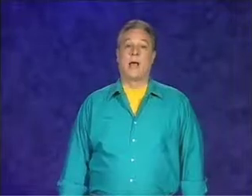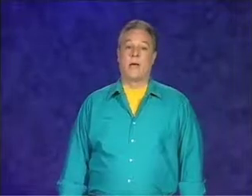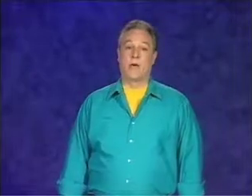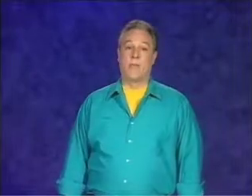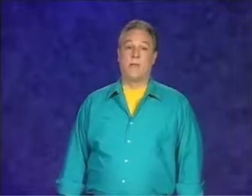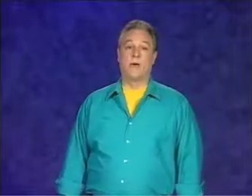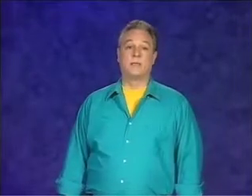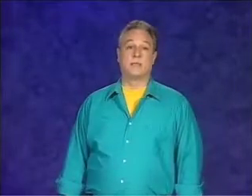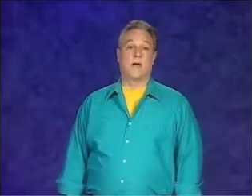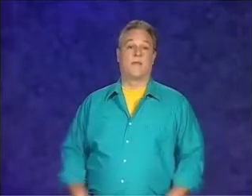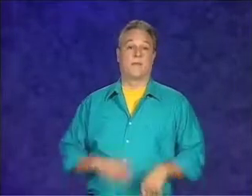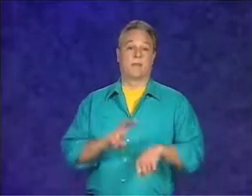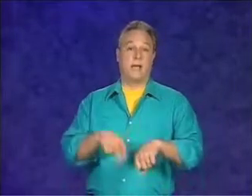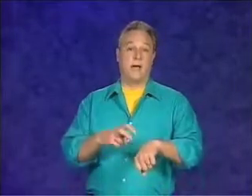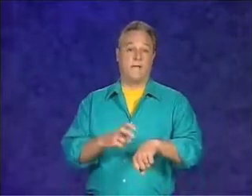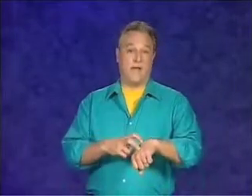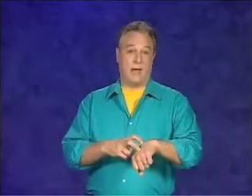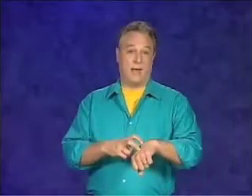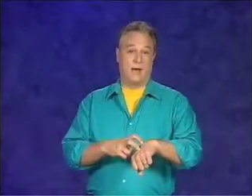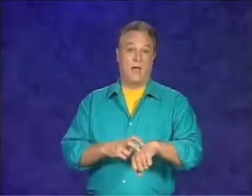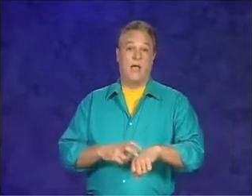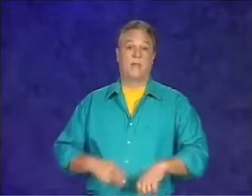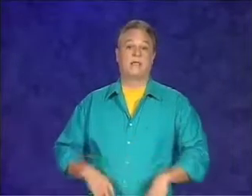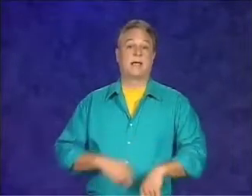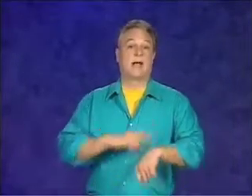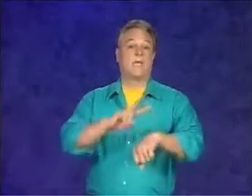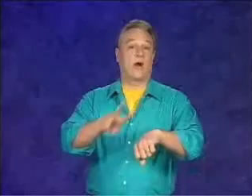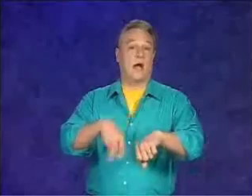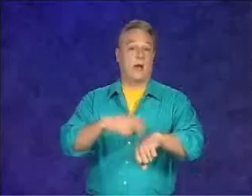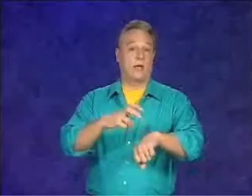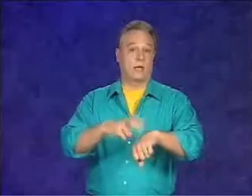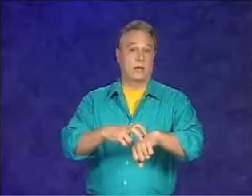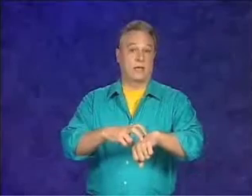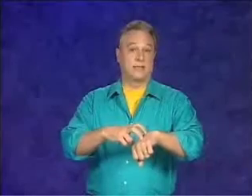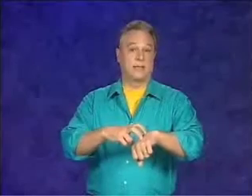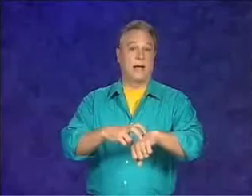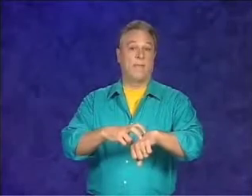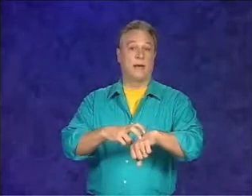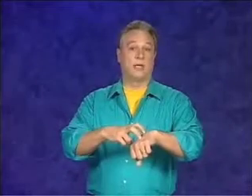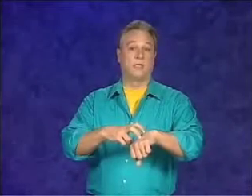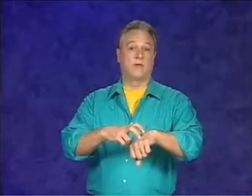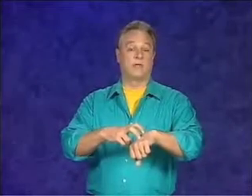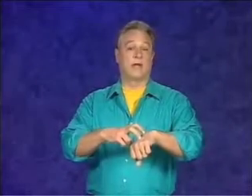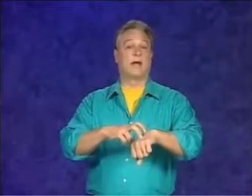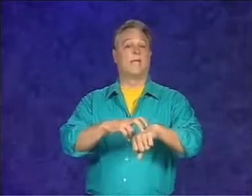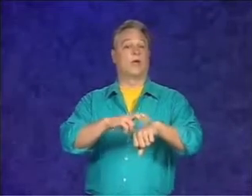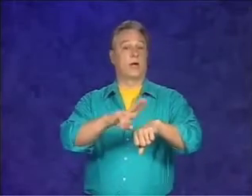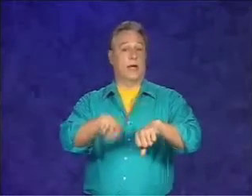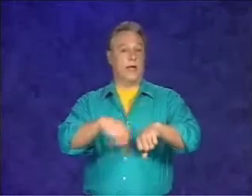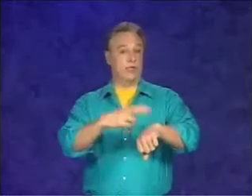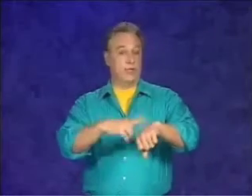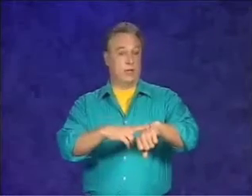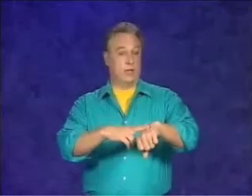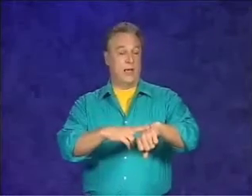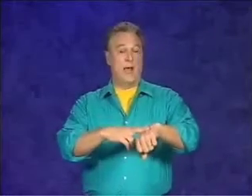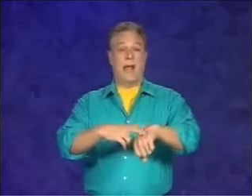In remembrance of the potato famine, the sign for Ireland is the combination of the sign for nation